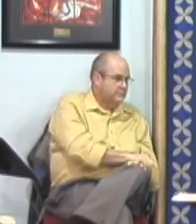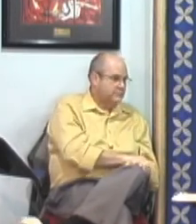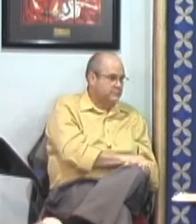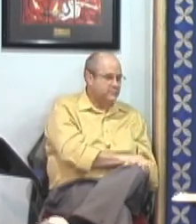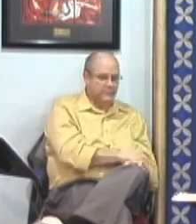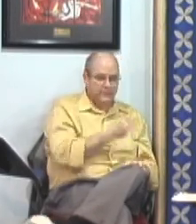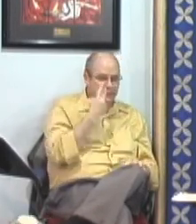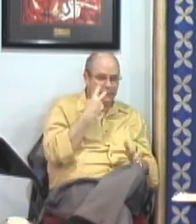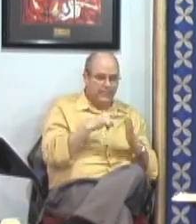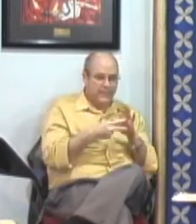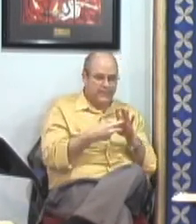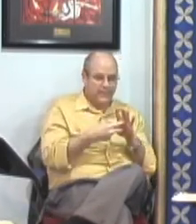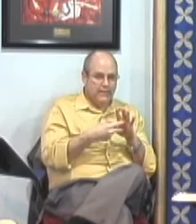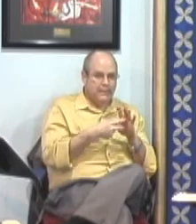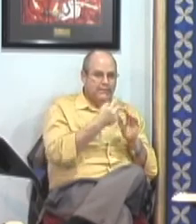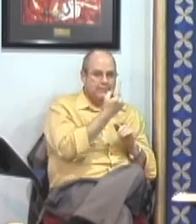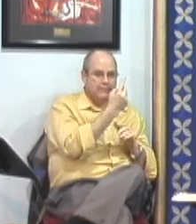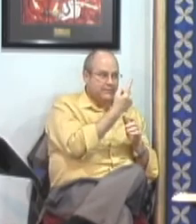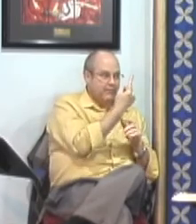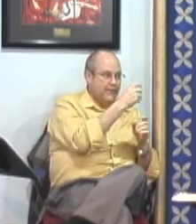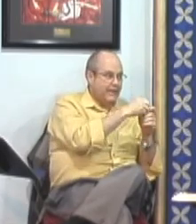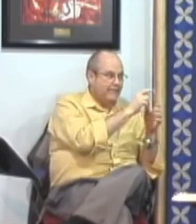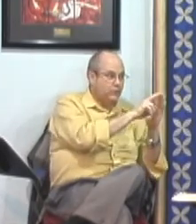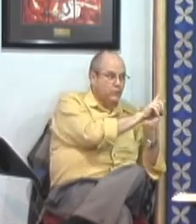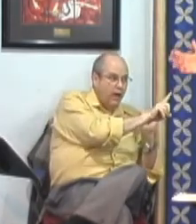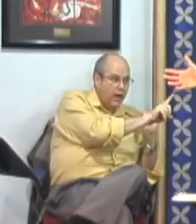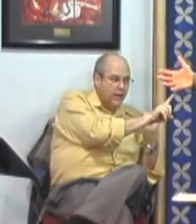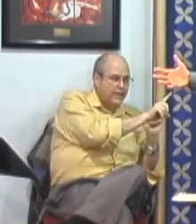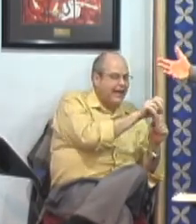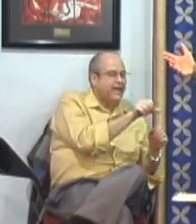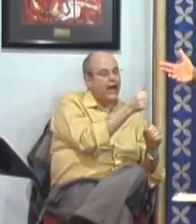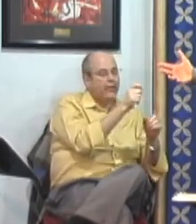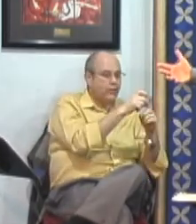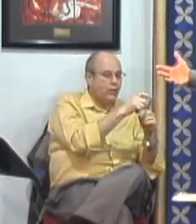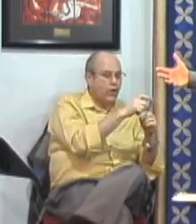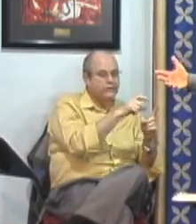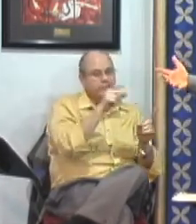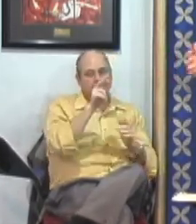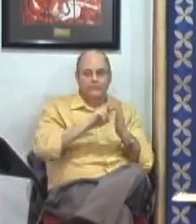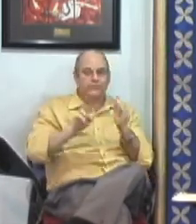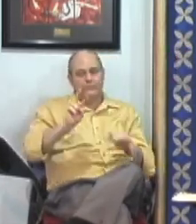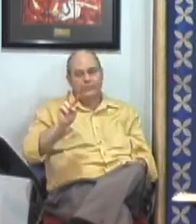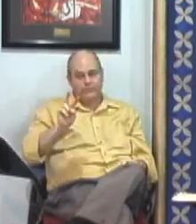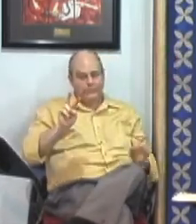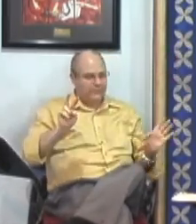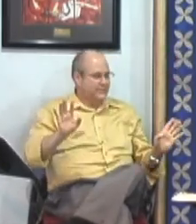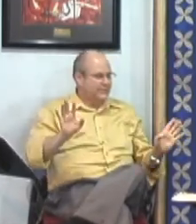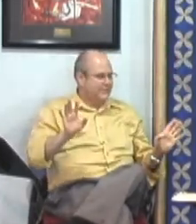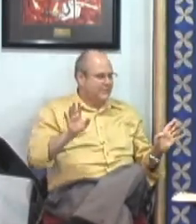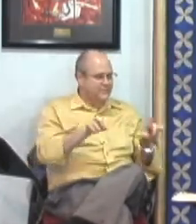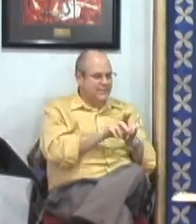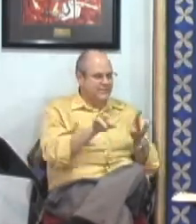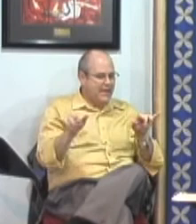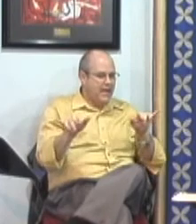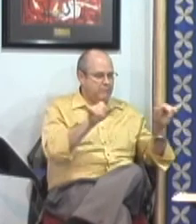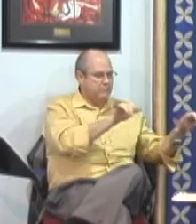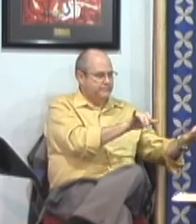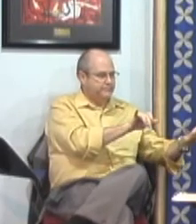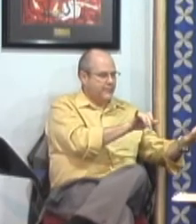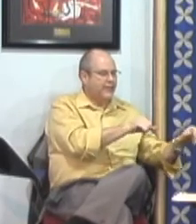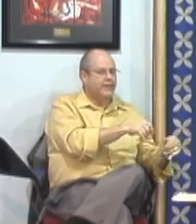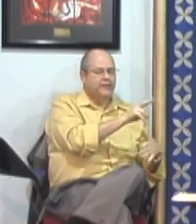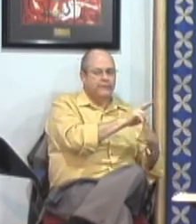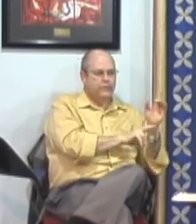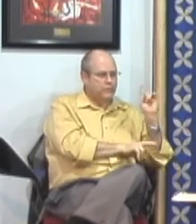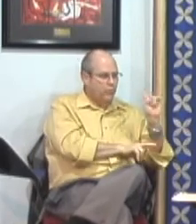1. Do you see that? There's something in verse 1, and then Paul's saying, in other words, these are the same words. It's the same thing. So verse